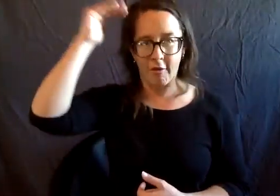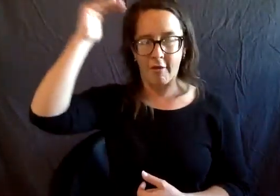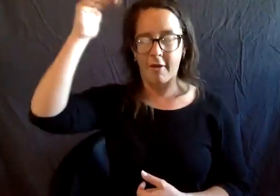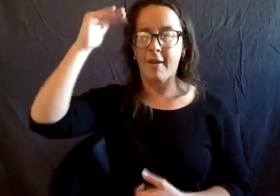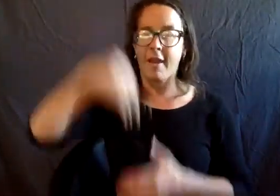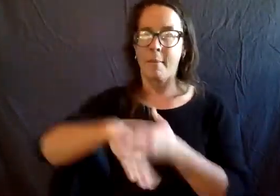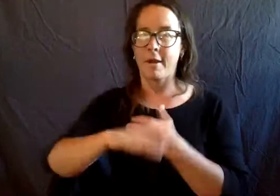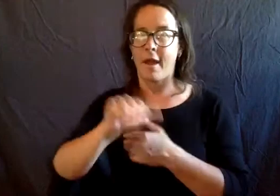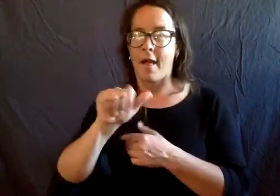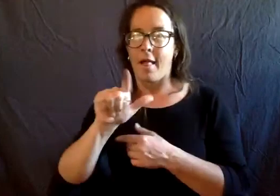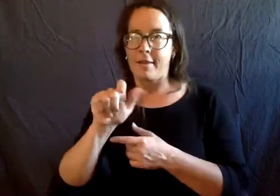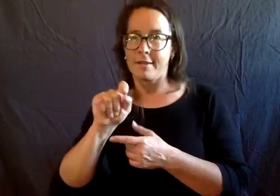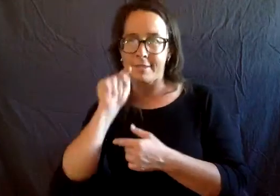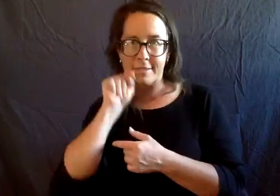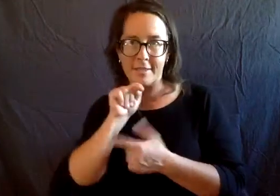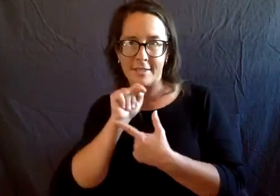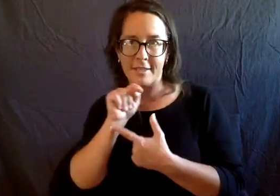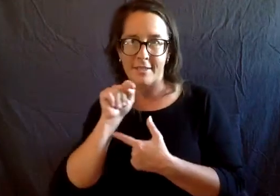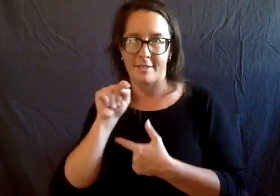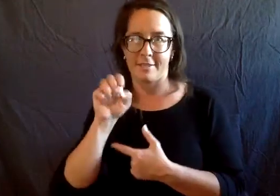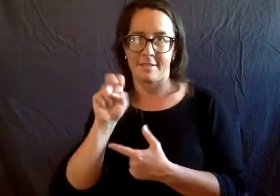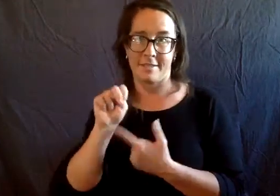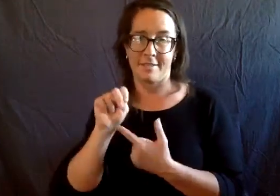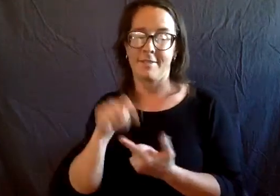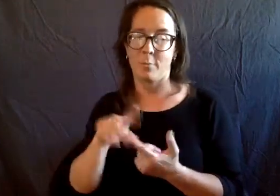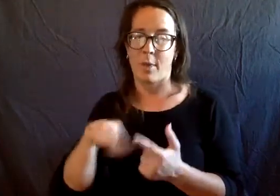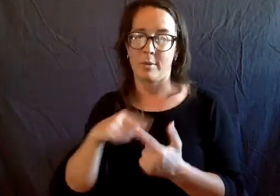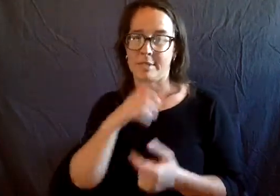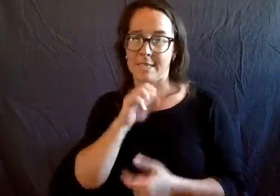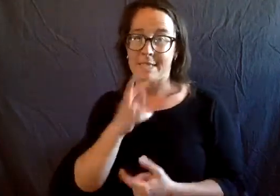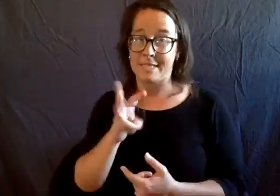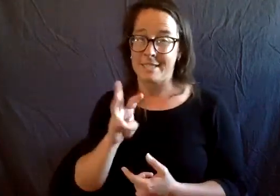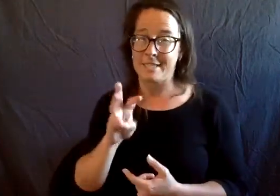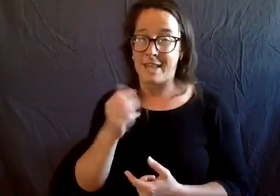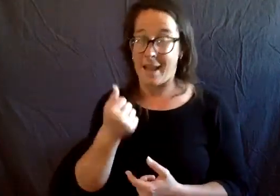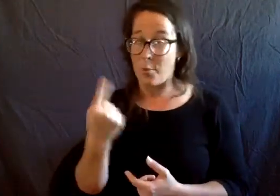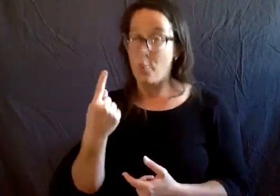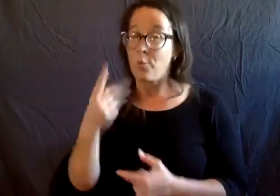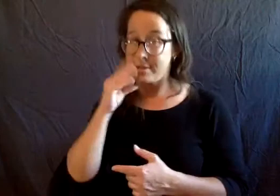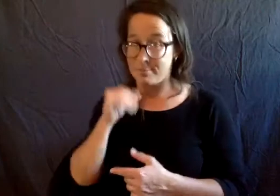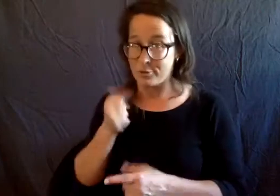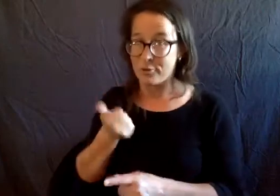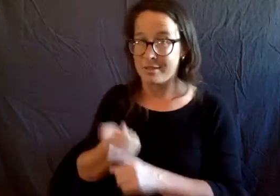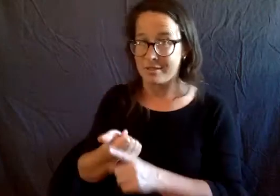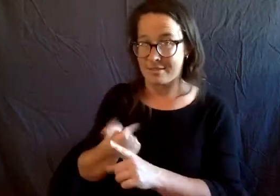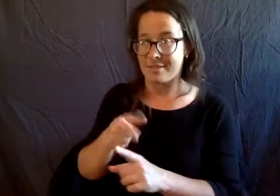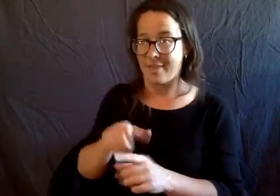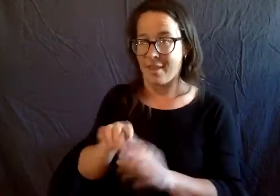Alateen at 16, and if anyone has been in Alateen or transitioned out of Alateen or is familiar